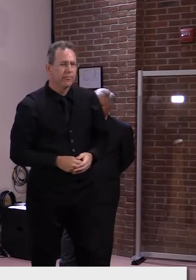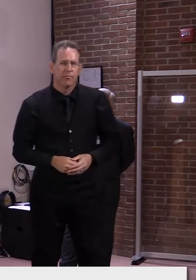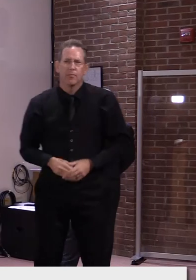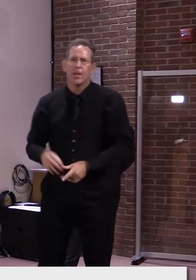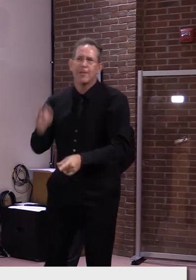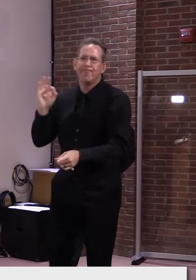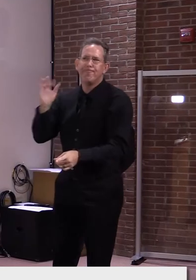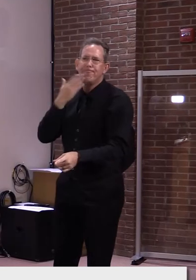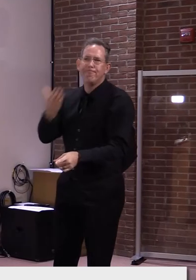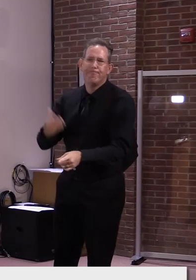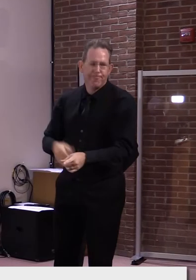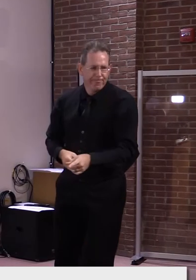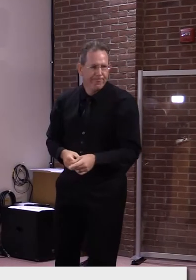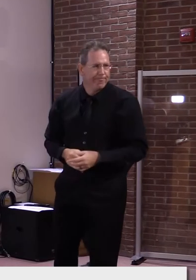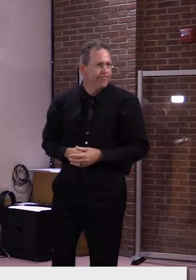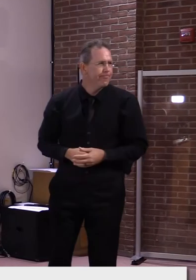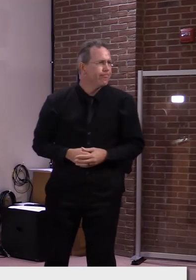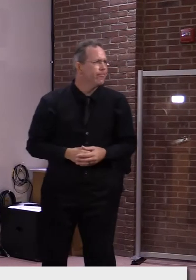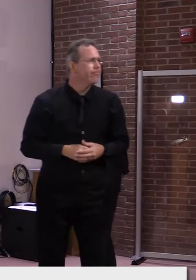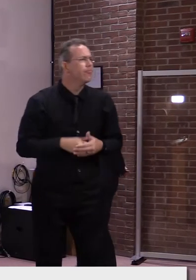Aaron Patenko, BT Digger.